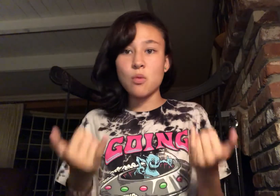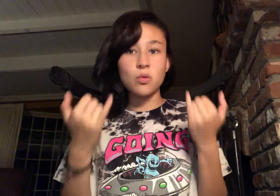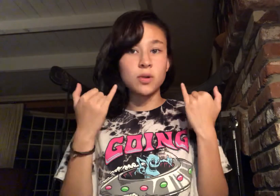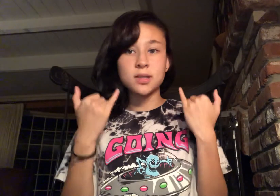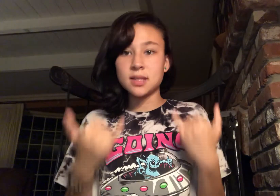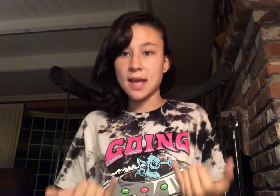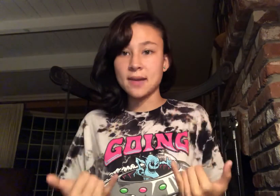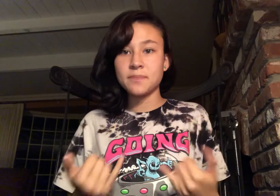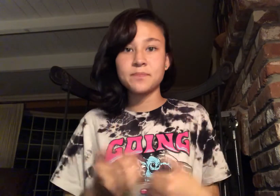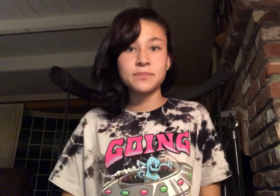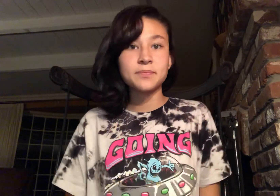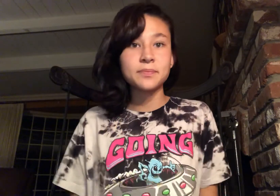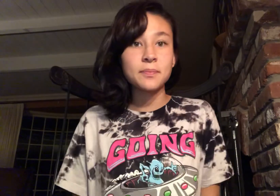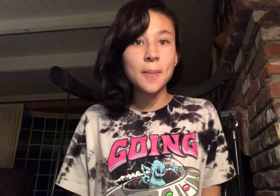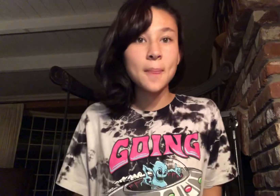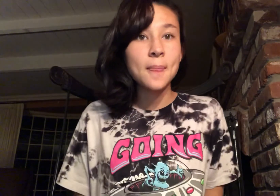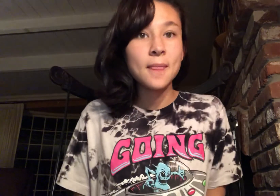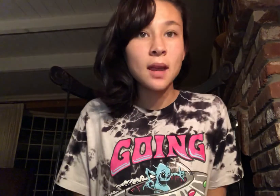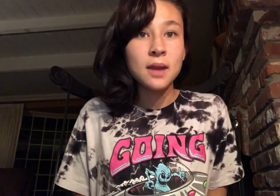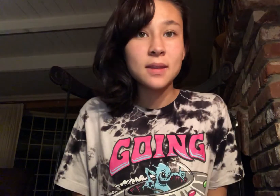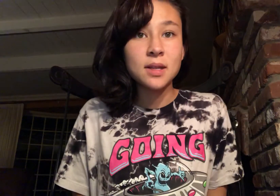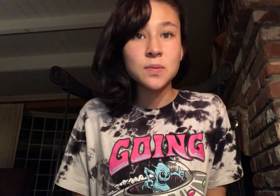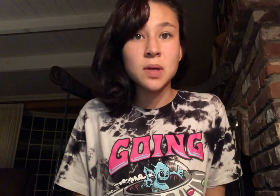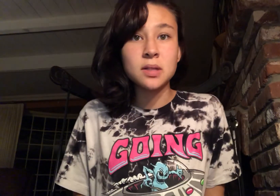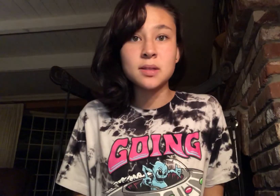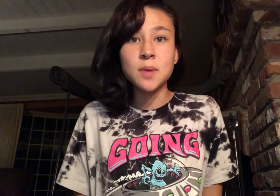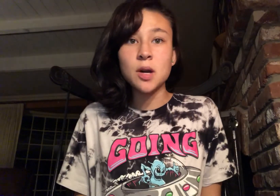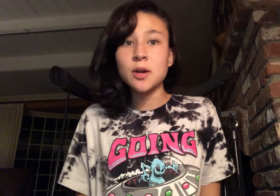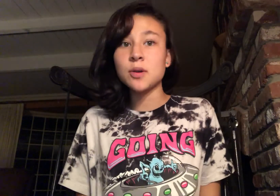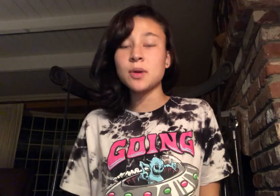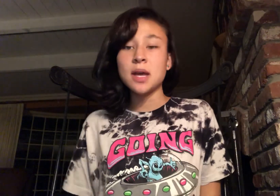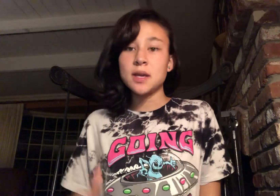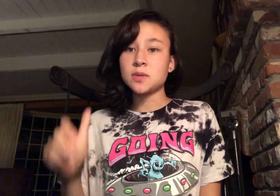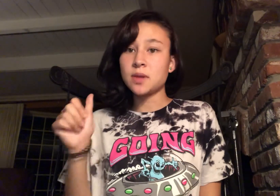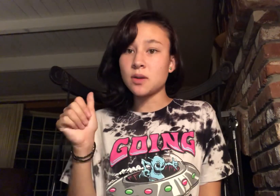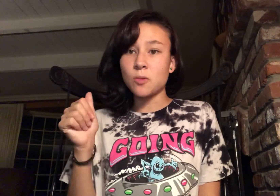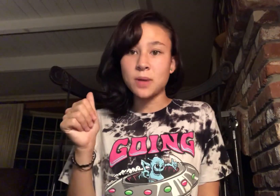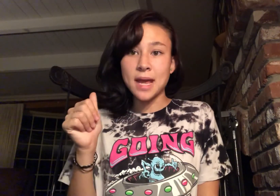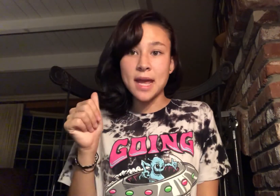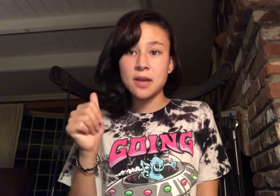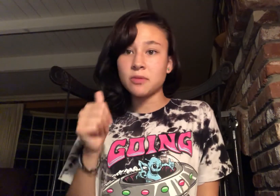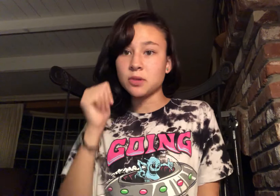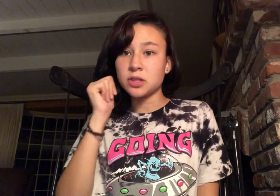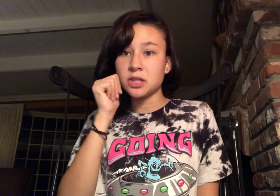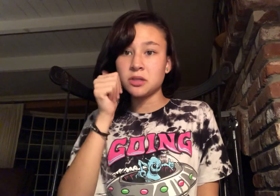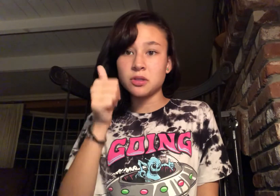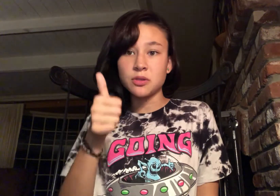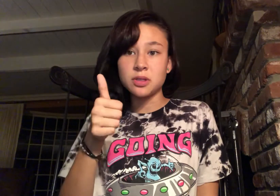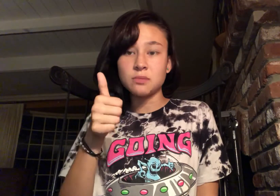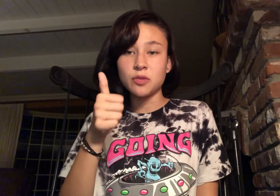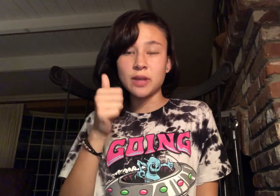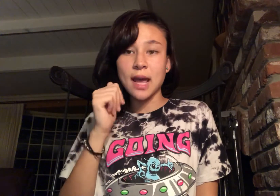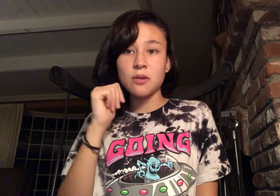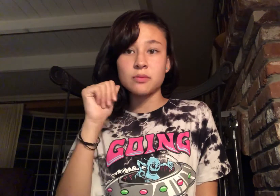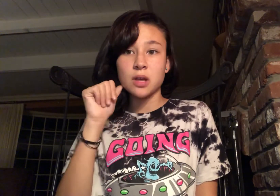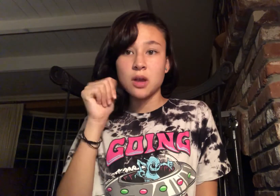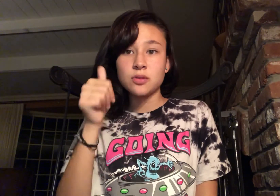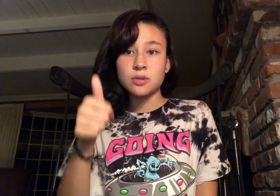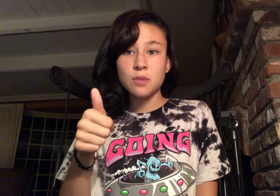or today. The next one, tomorrow, is with an open A from your cheek. You're going to move it out.